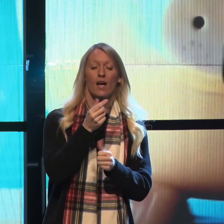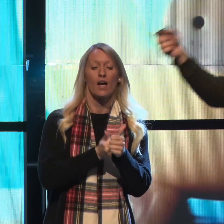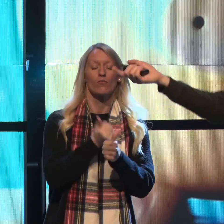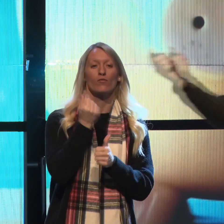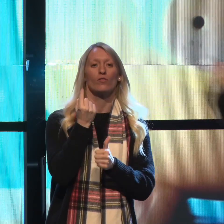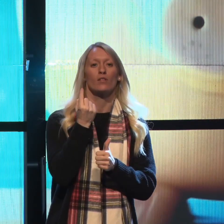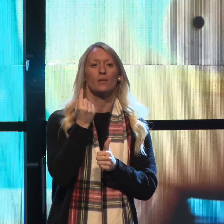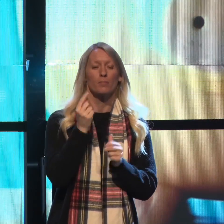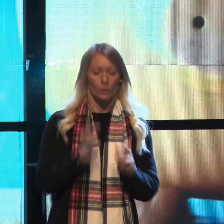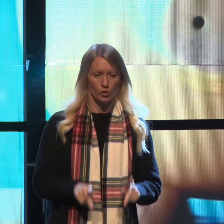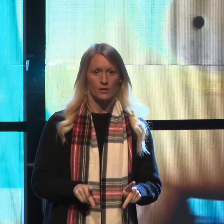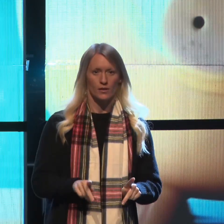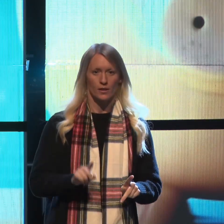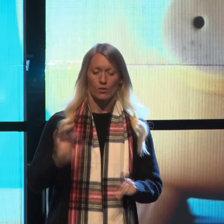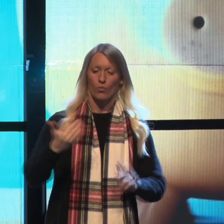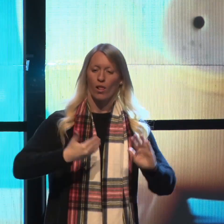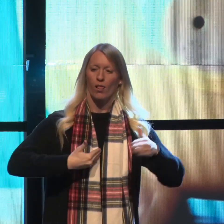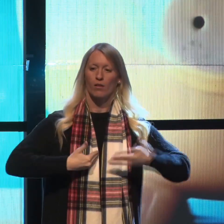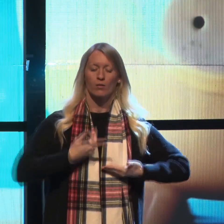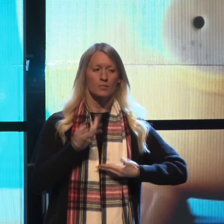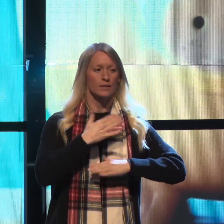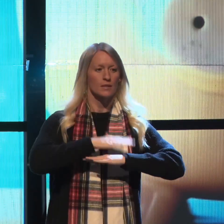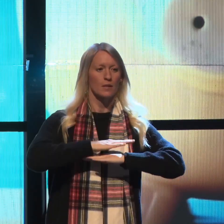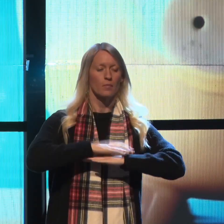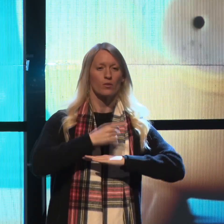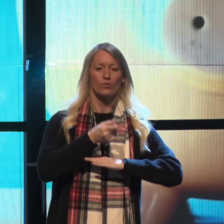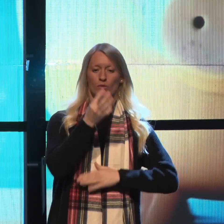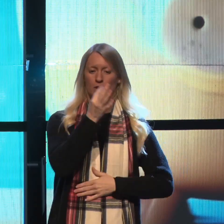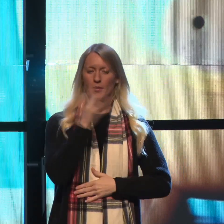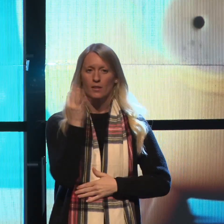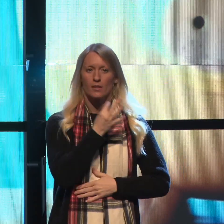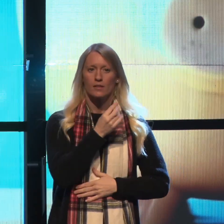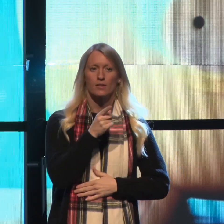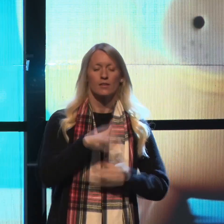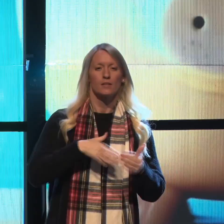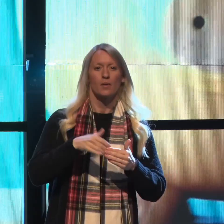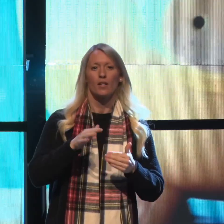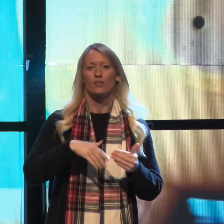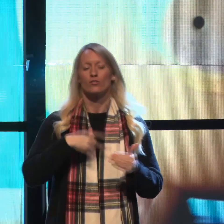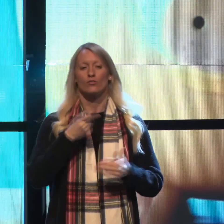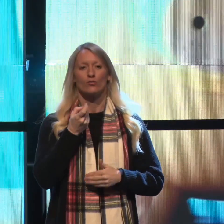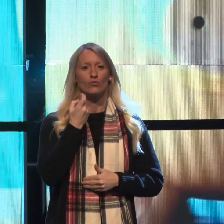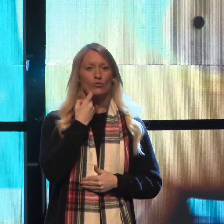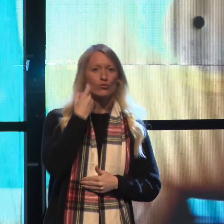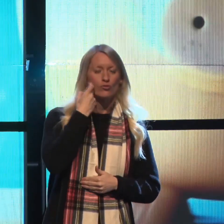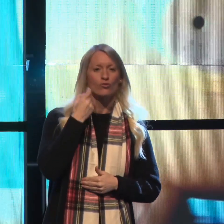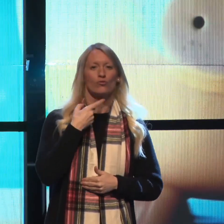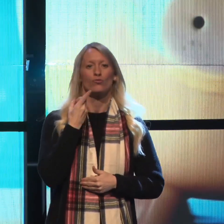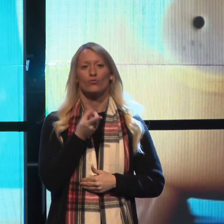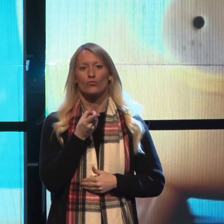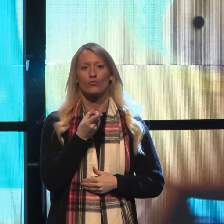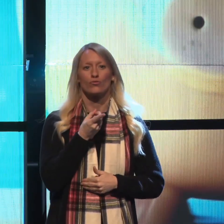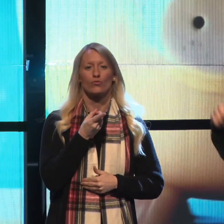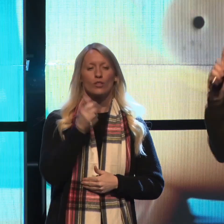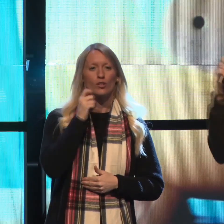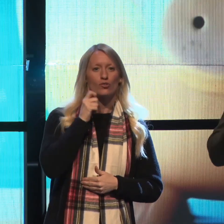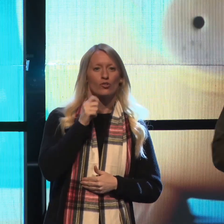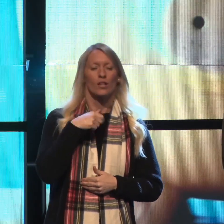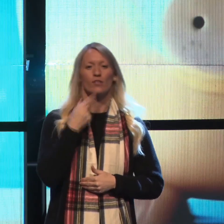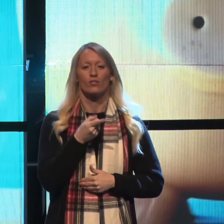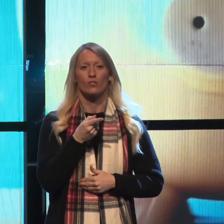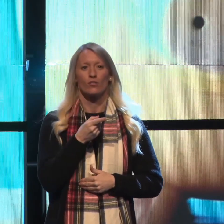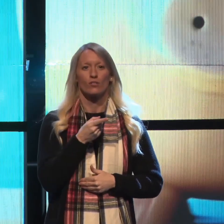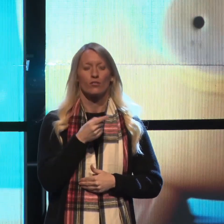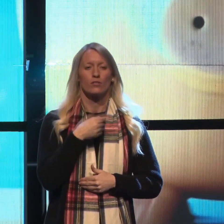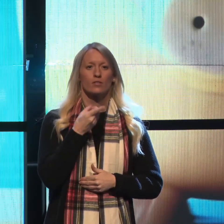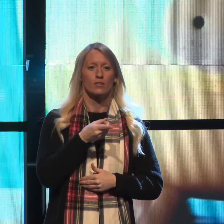these tables and is welcome in this place, regardless of gender identity, sexual orientation, immigration status,